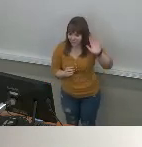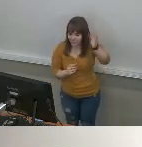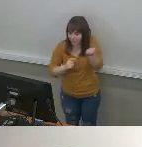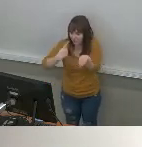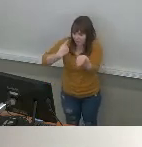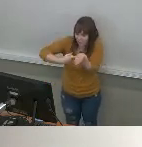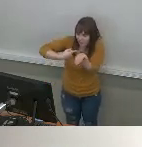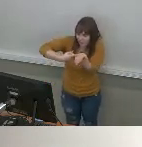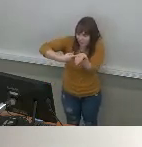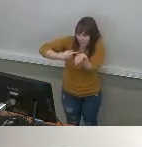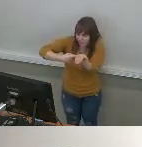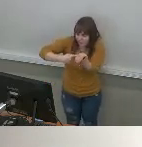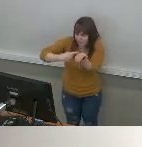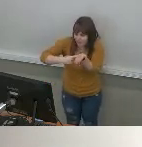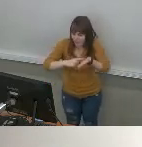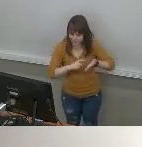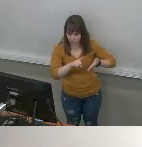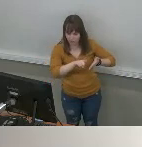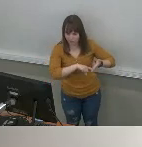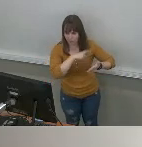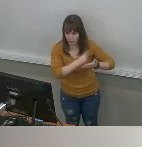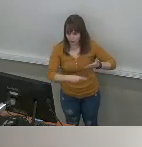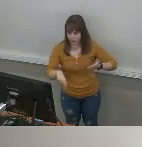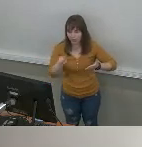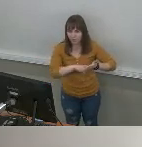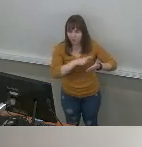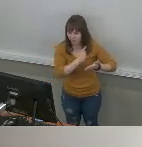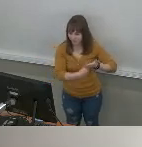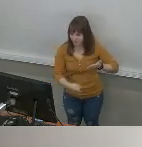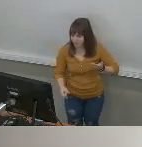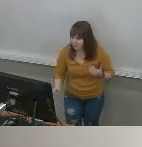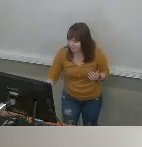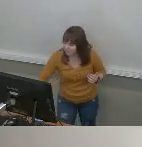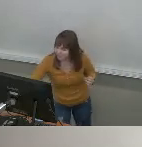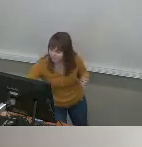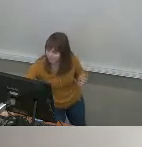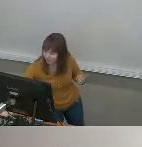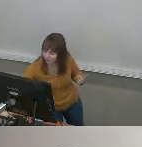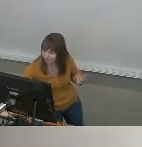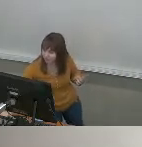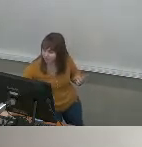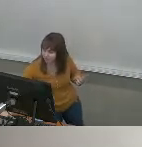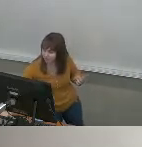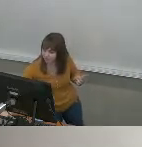Yeah, so debate is flat, and then cancel's kind of like to yourself.